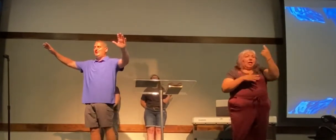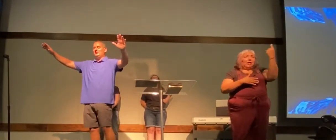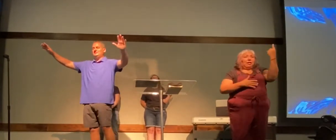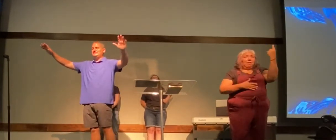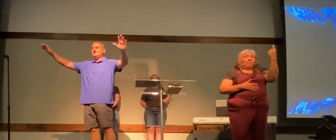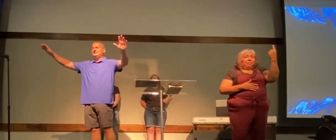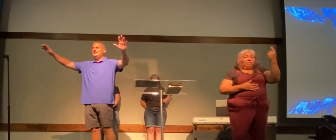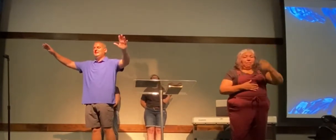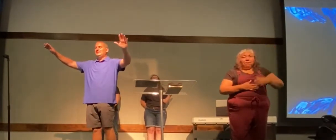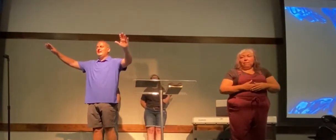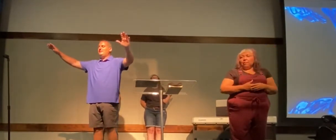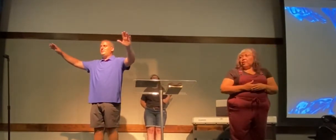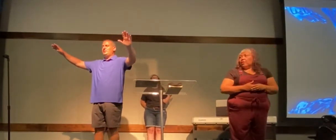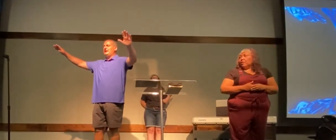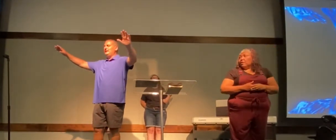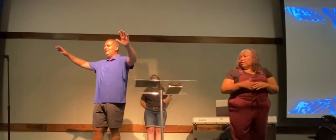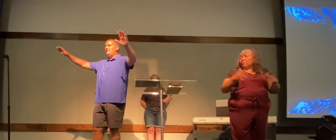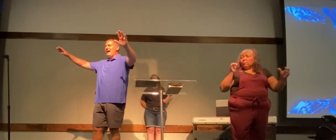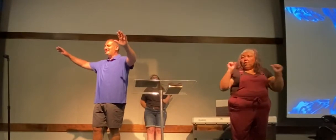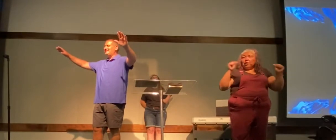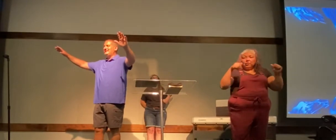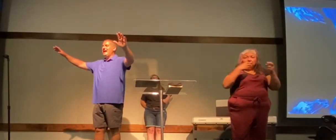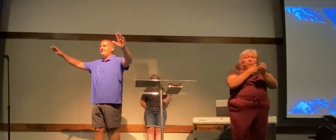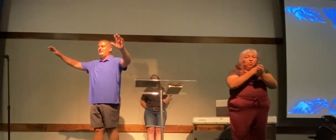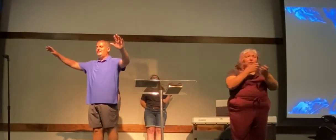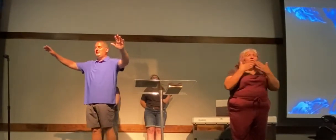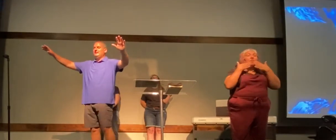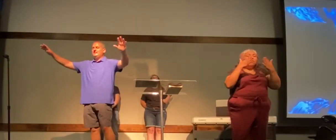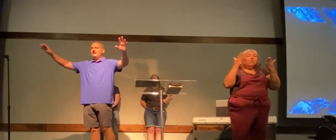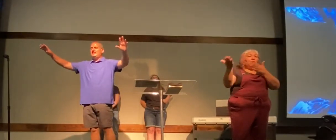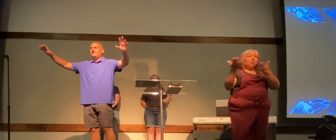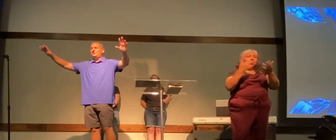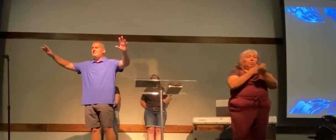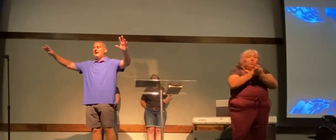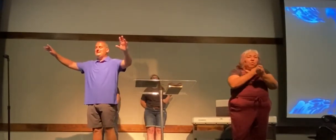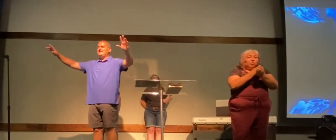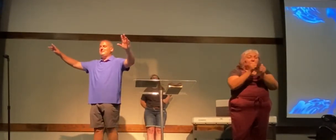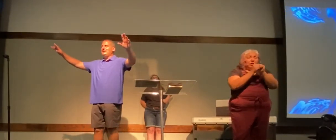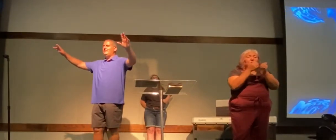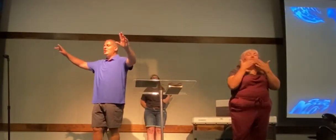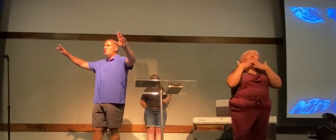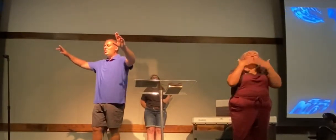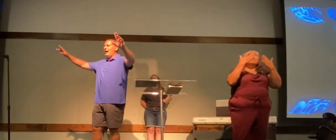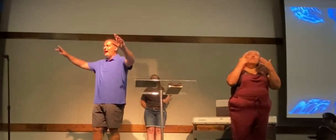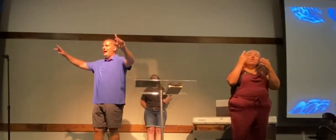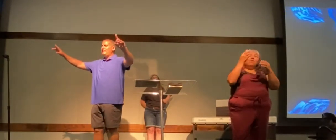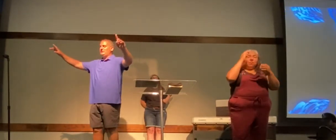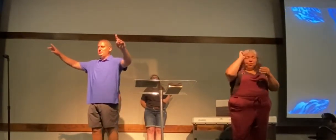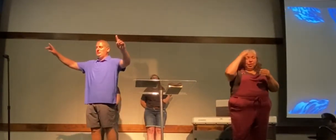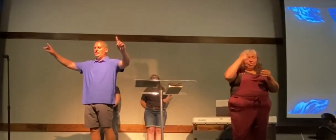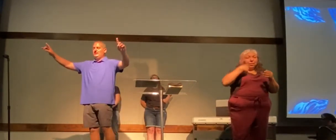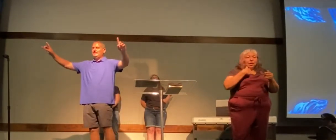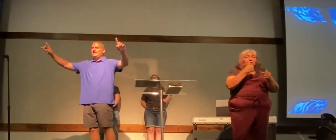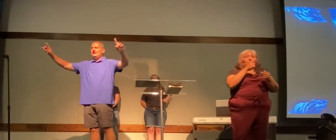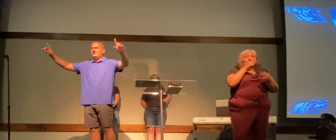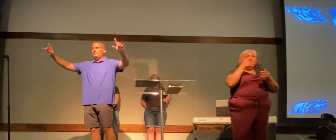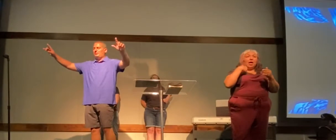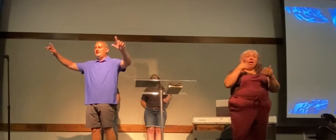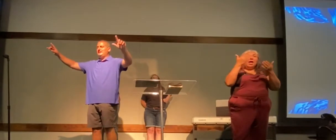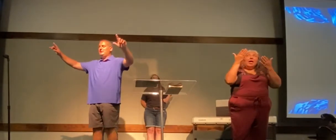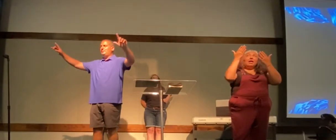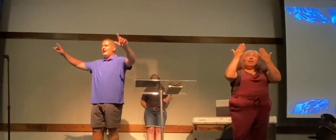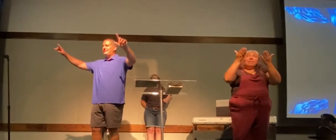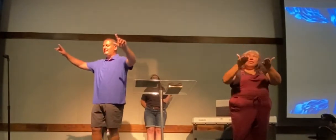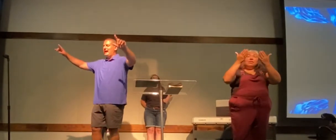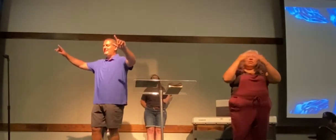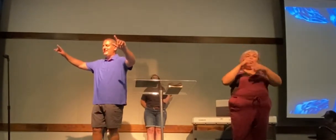my bones. Thank you for bringing them back together. Thank you for reminding me of who I am in you. Thank you for